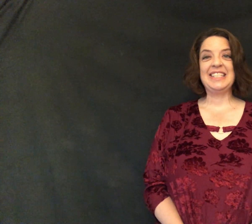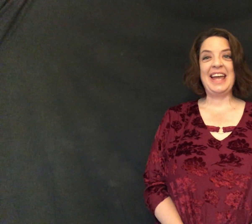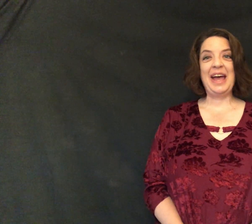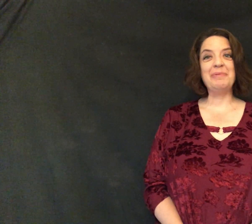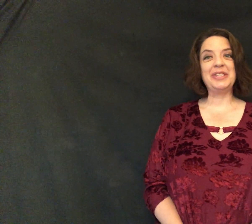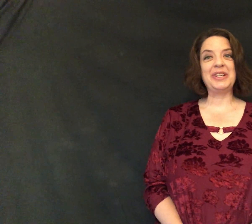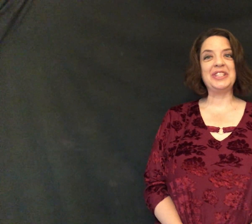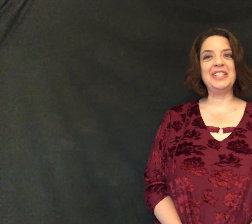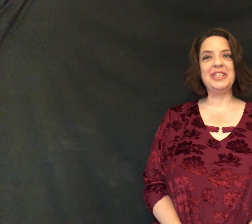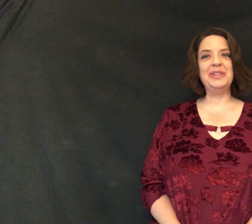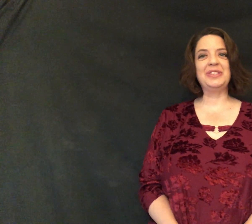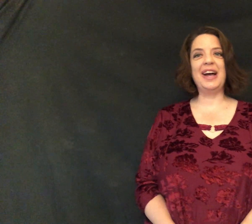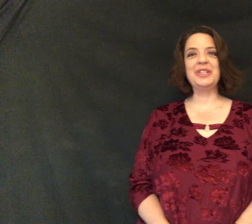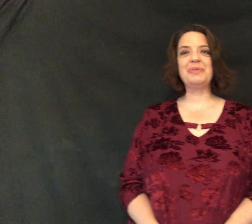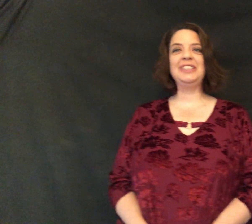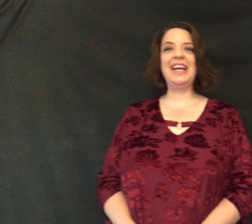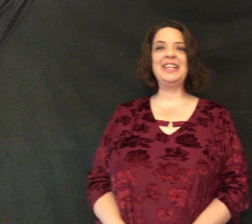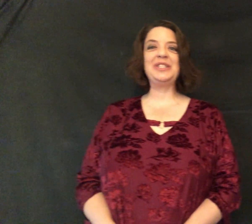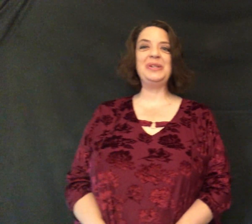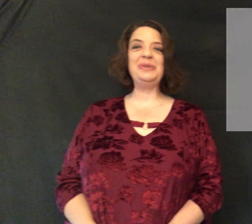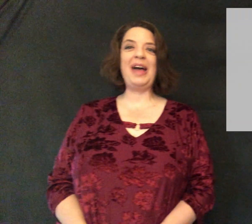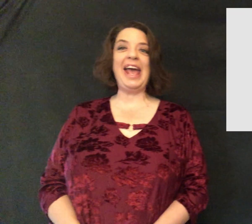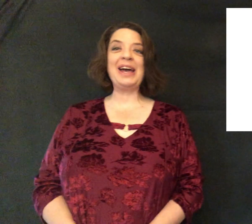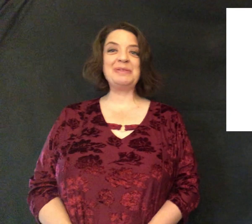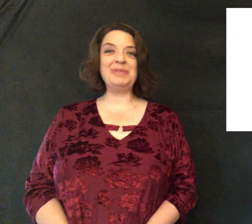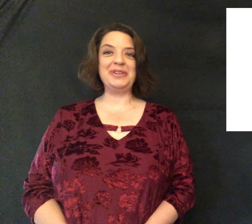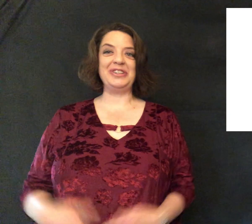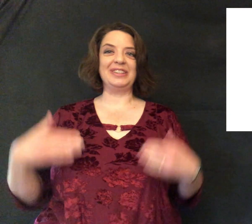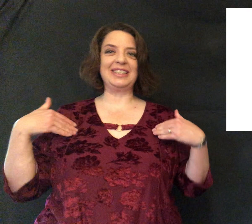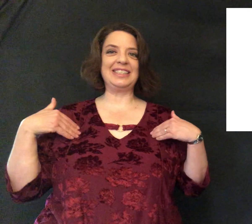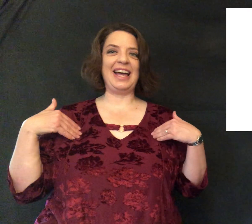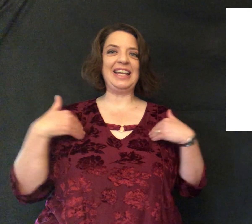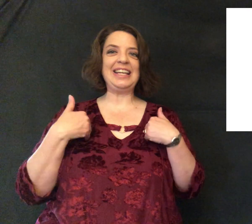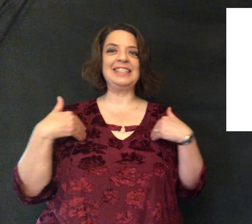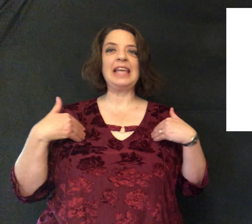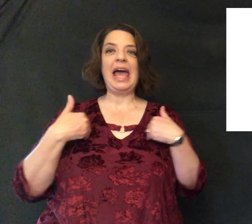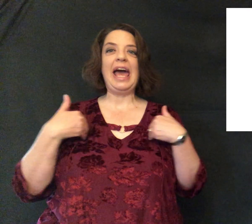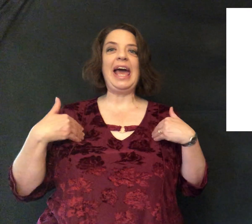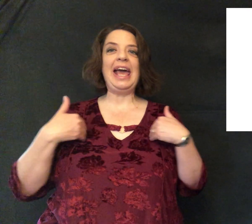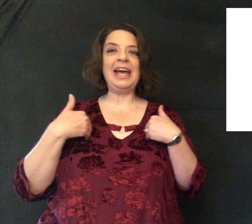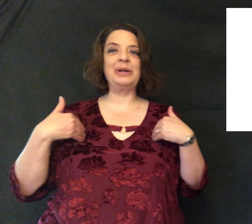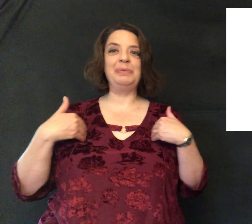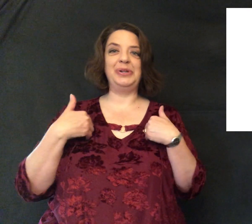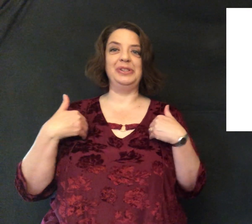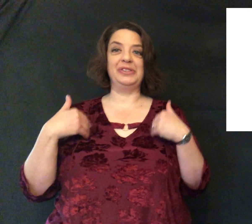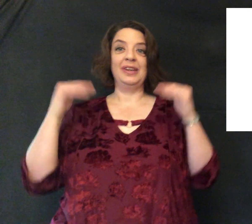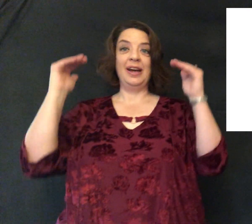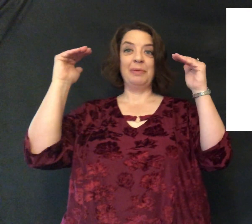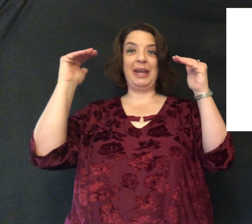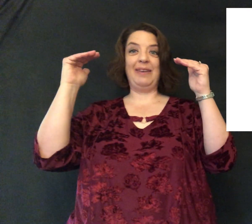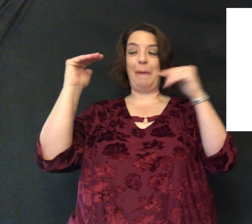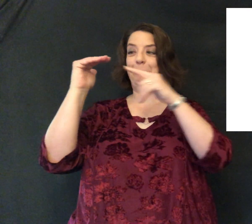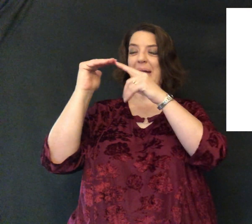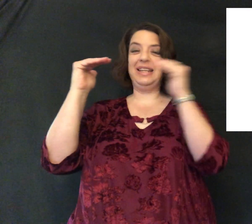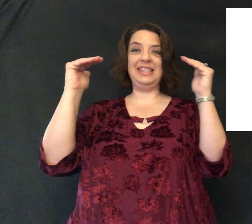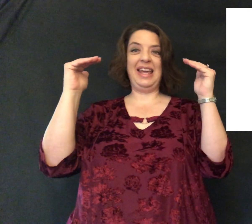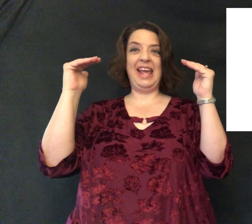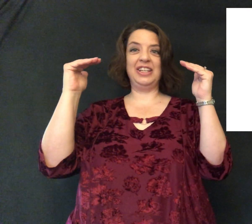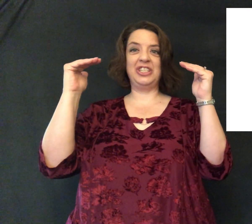Today I'm going to start teaching you signs related to animals. The sign is animals. I'm going to have a bent hand shape